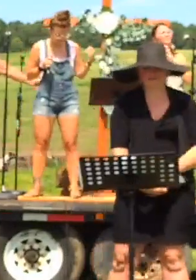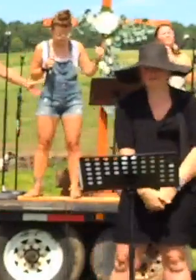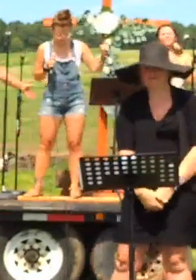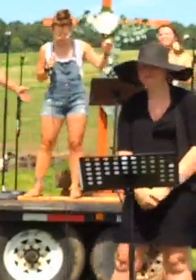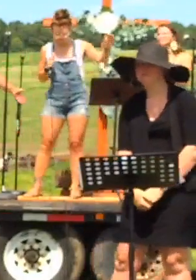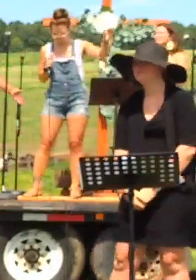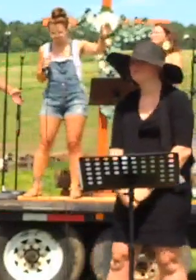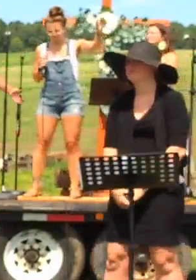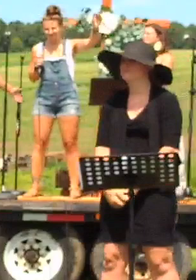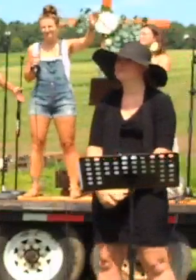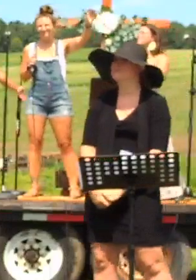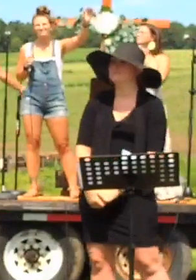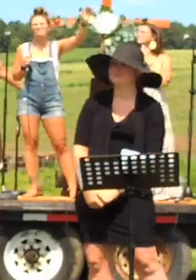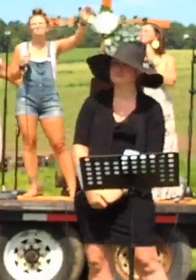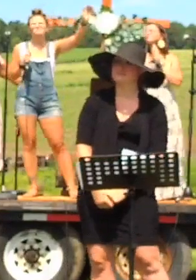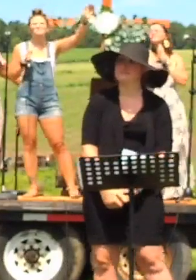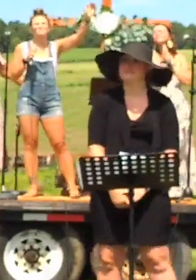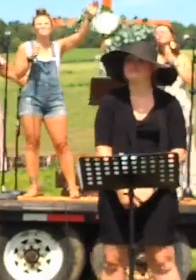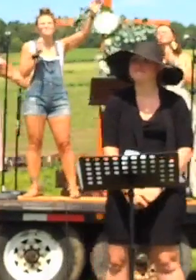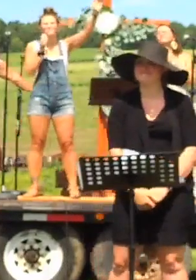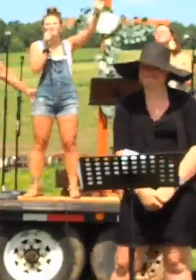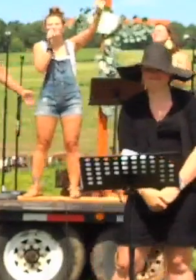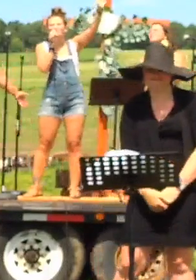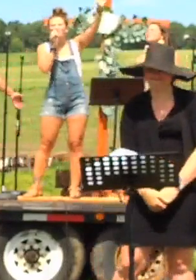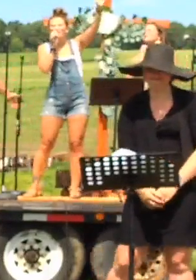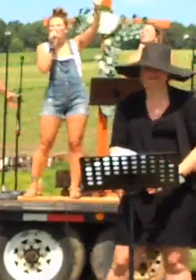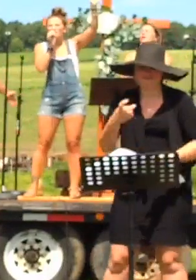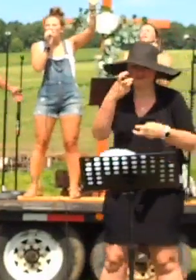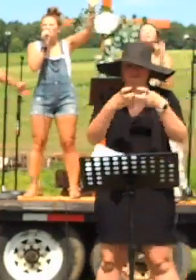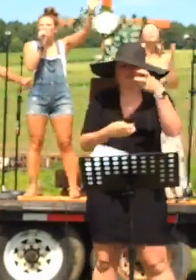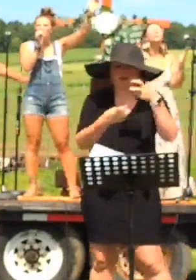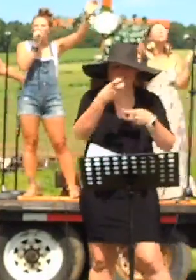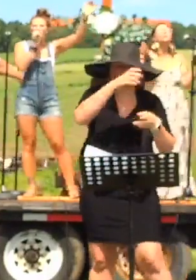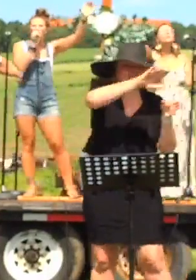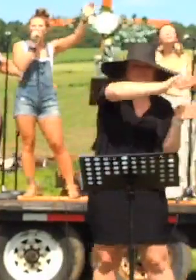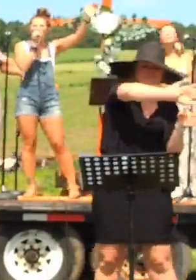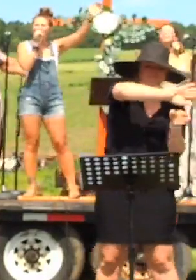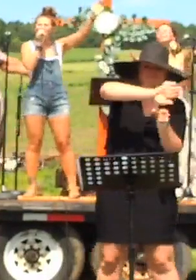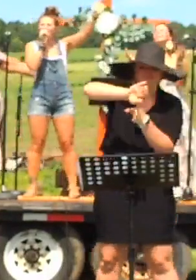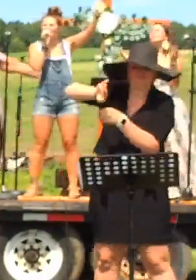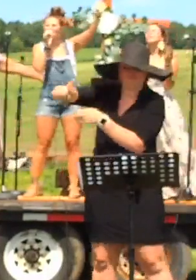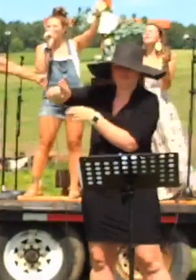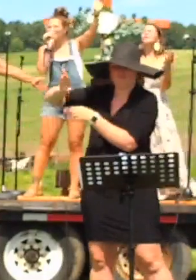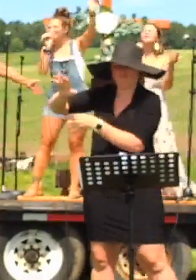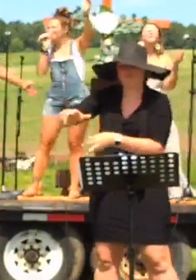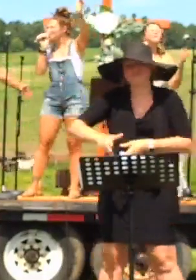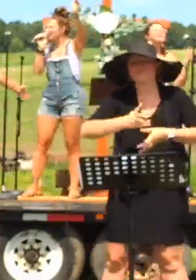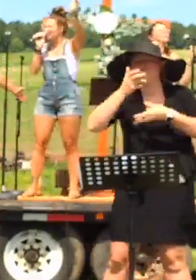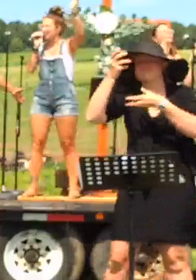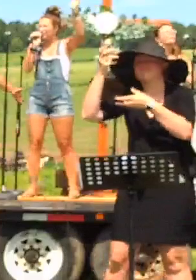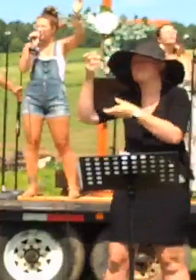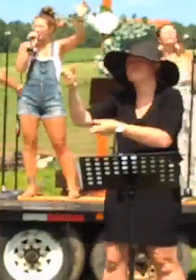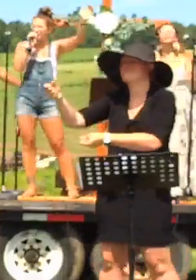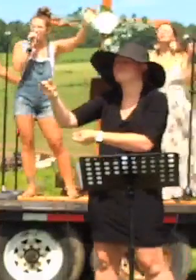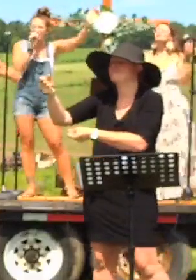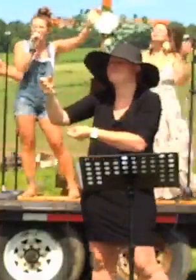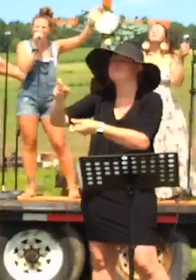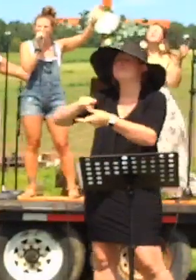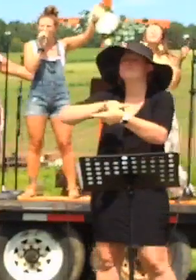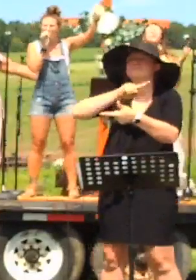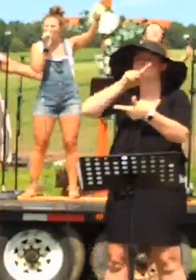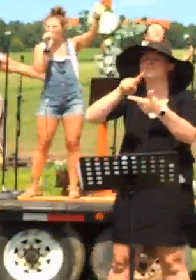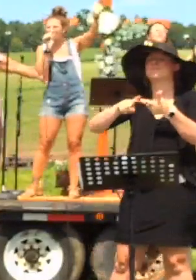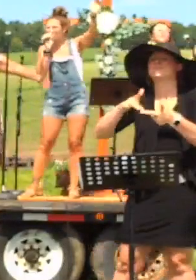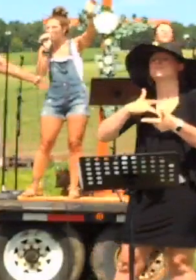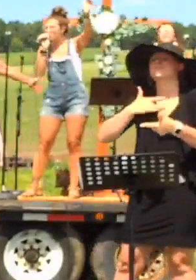Oh, oh, oh. Your promise still stands. Great is your